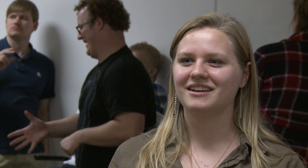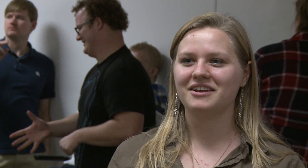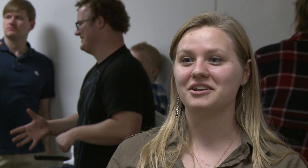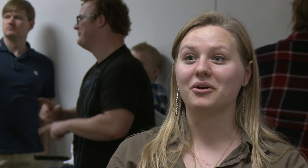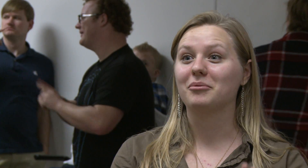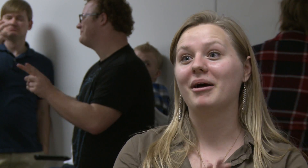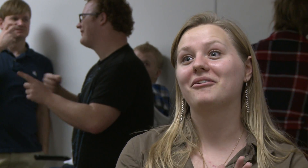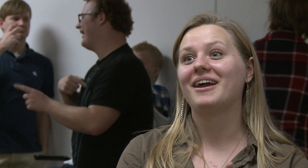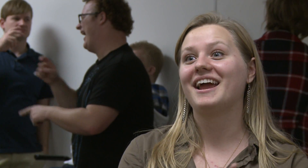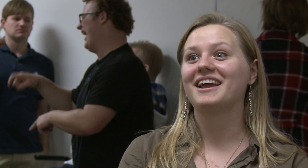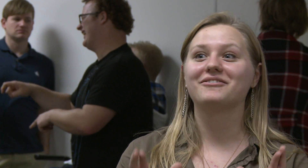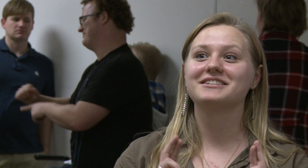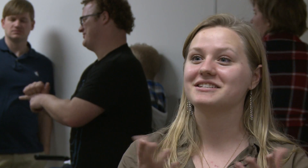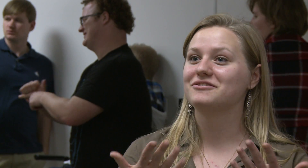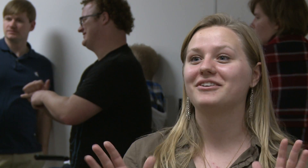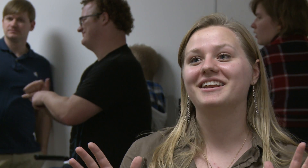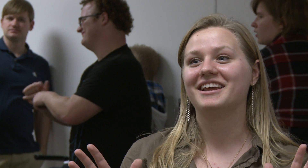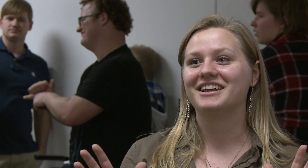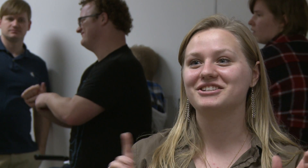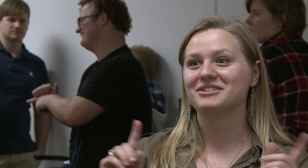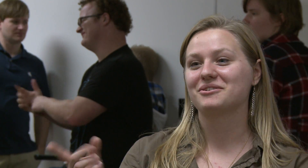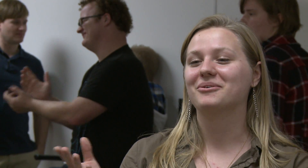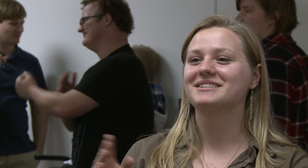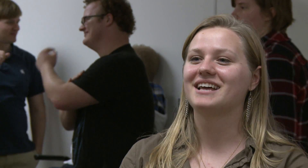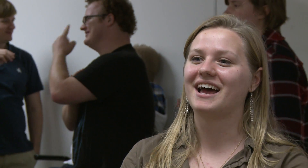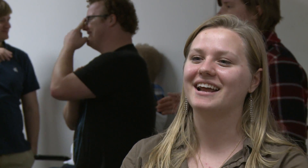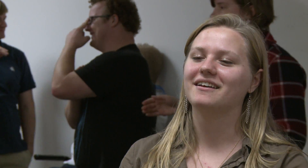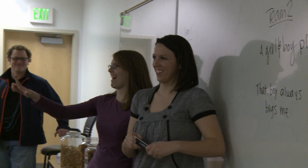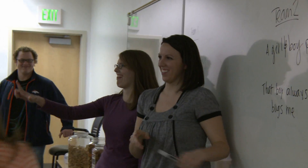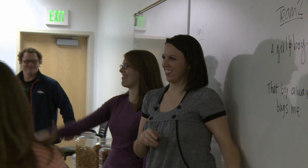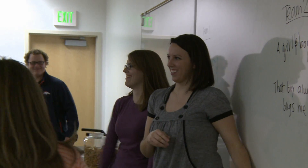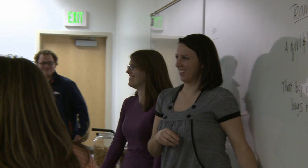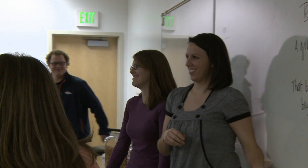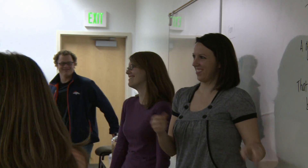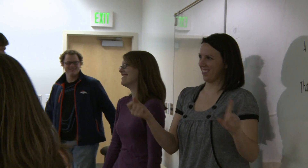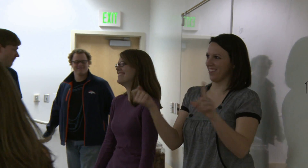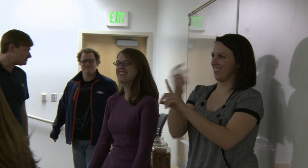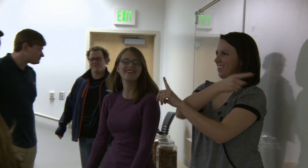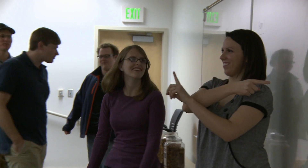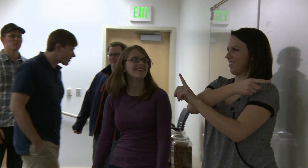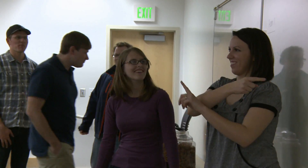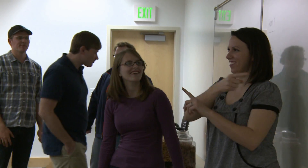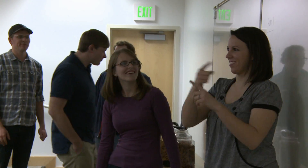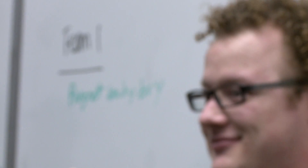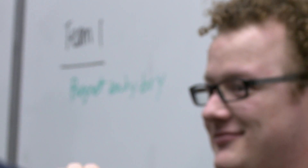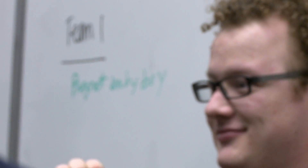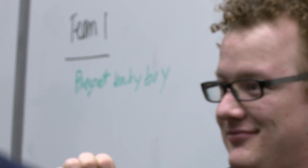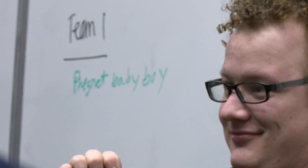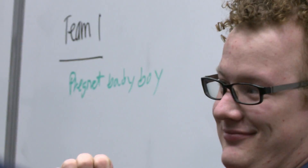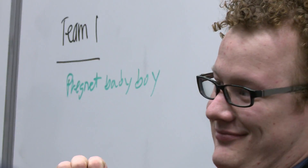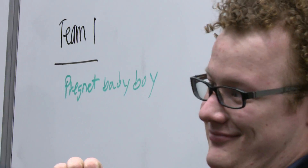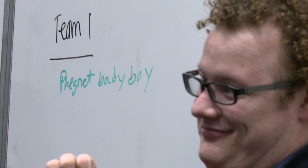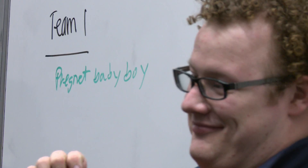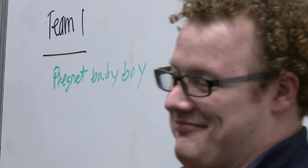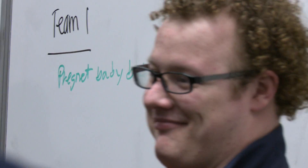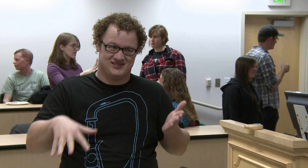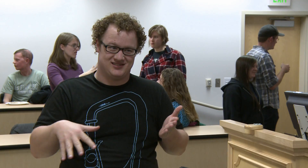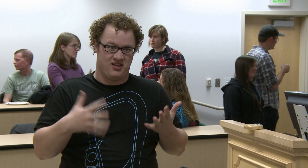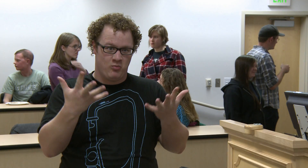you know, the bell rang, recess is finished, let's go inside. Austin Belich enjoys the challenge of teaching ASL students. You know, BYU students